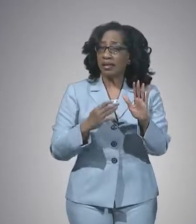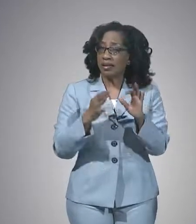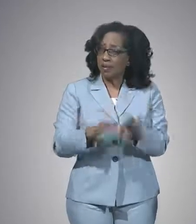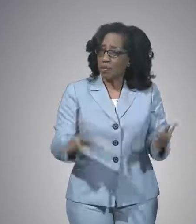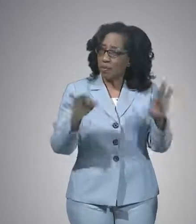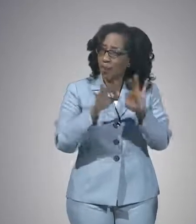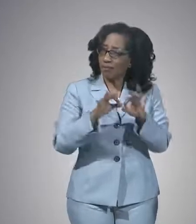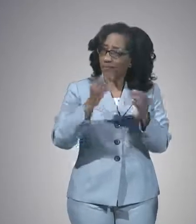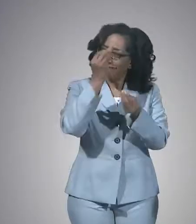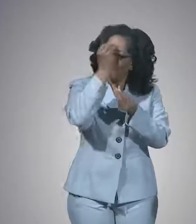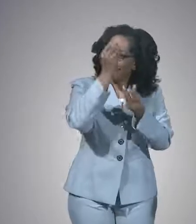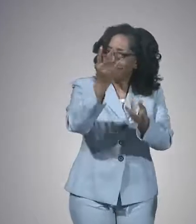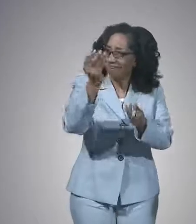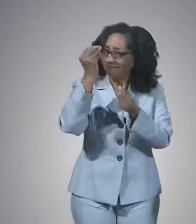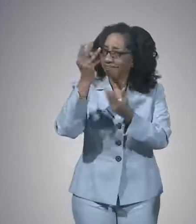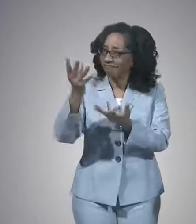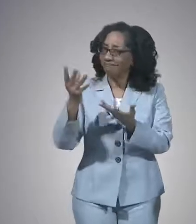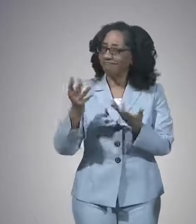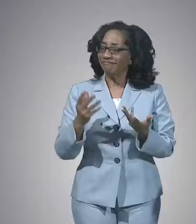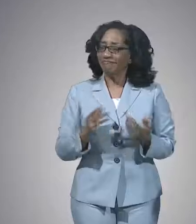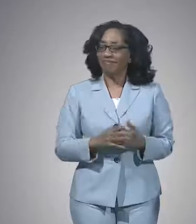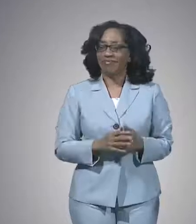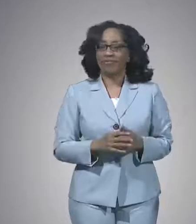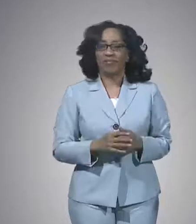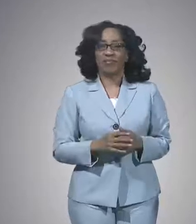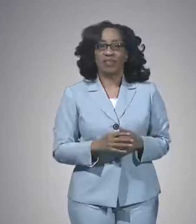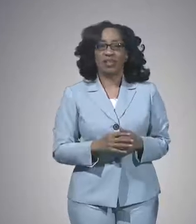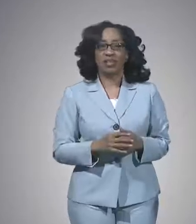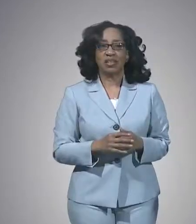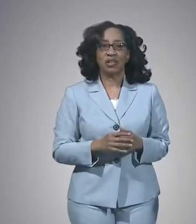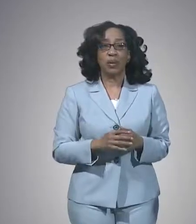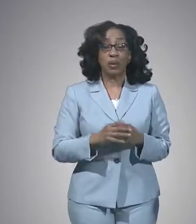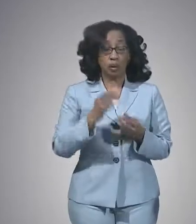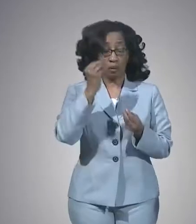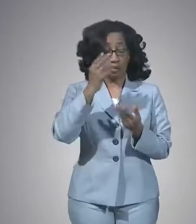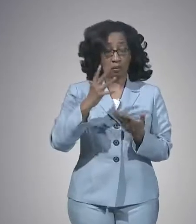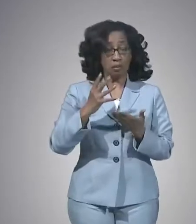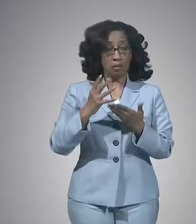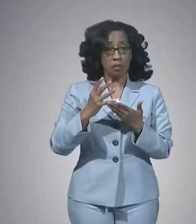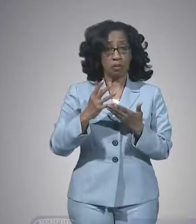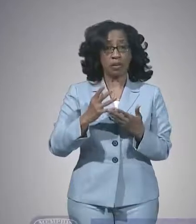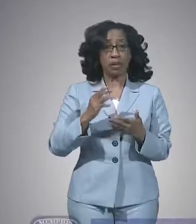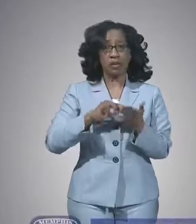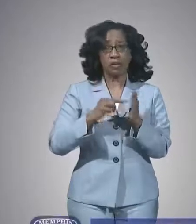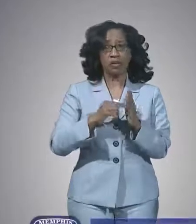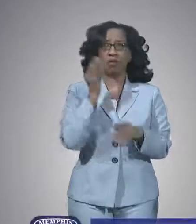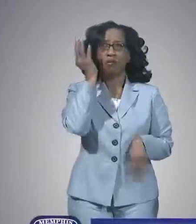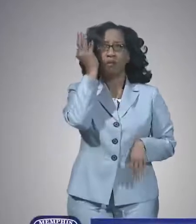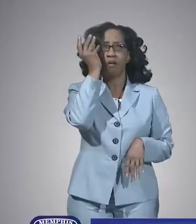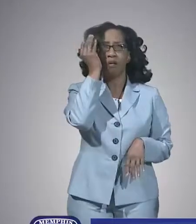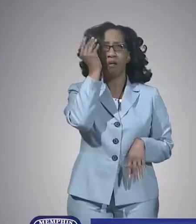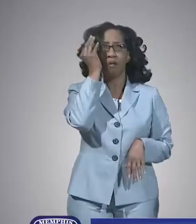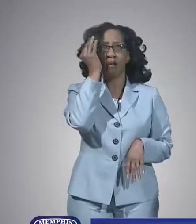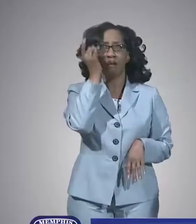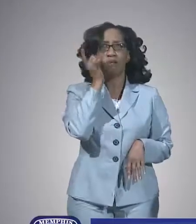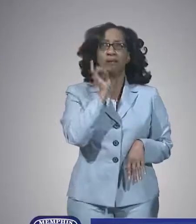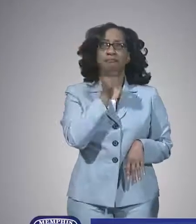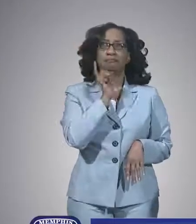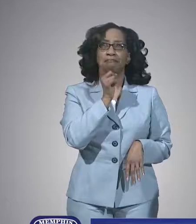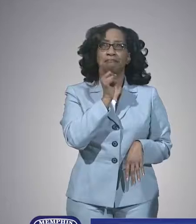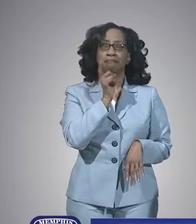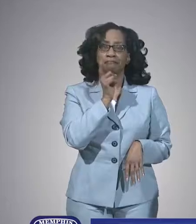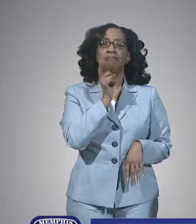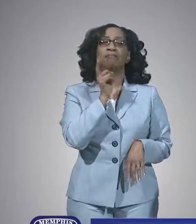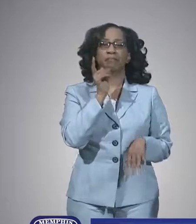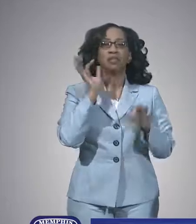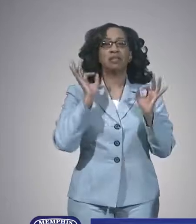arm you with information at Shelby County Health Department. So with that type of information, that should inform your practices